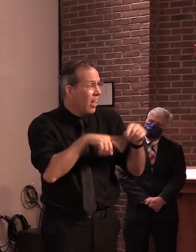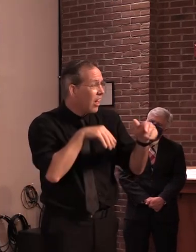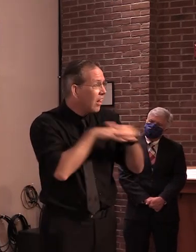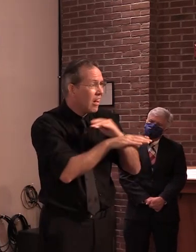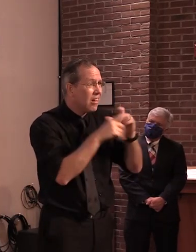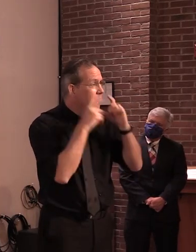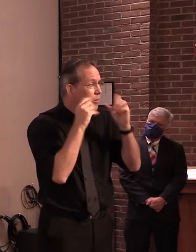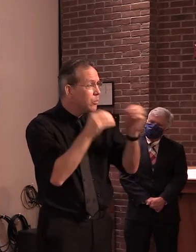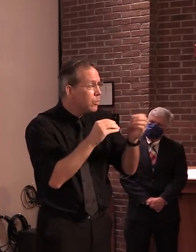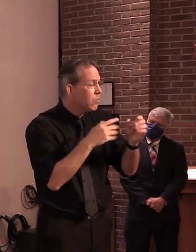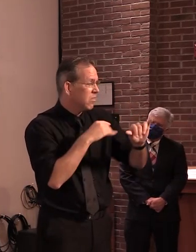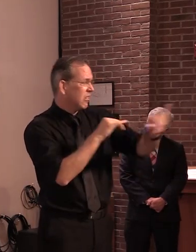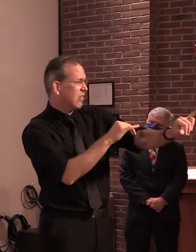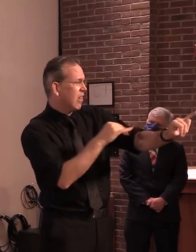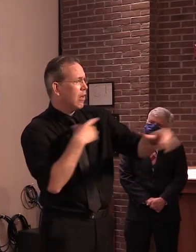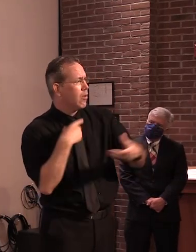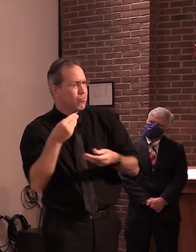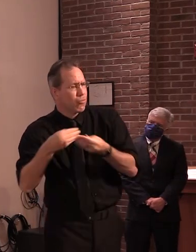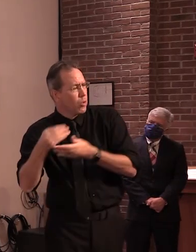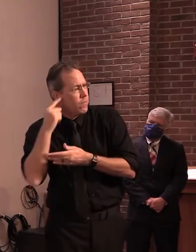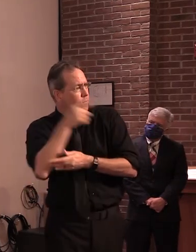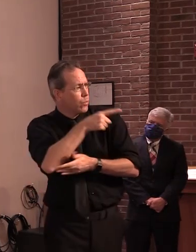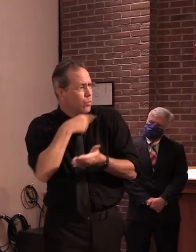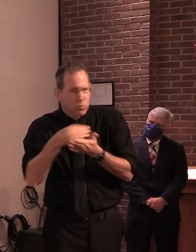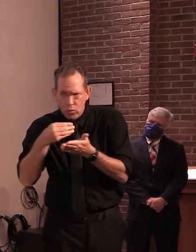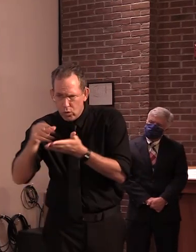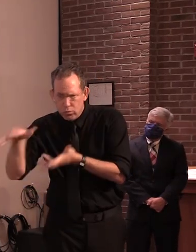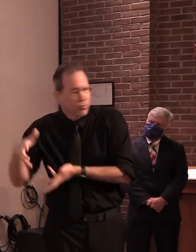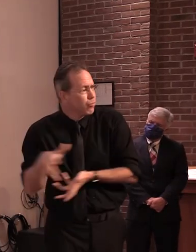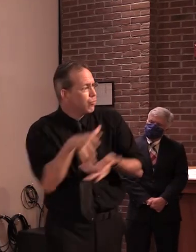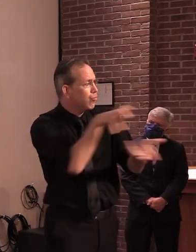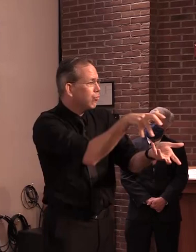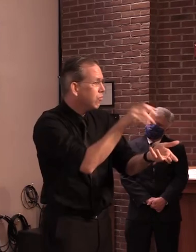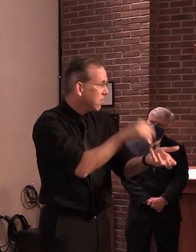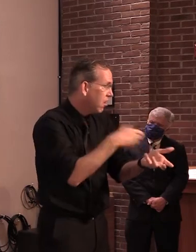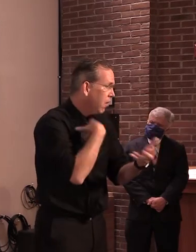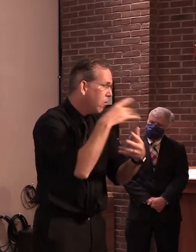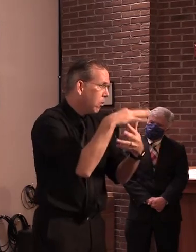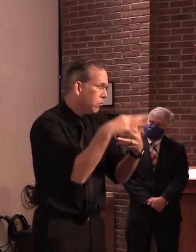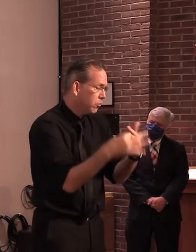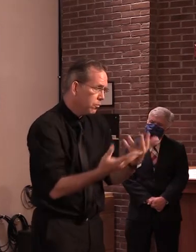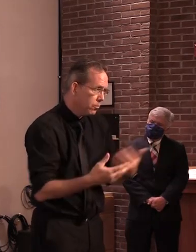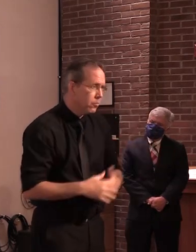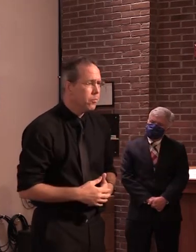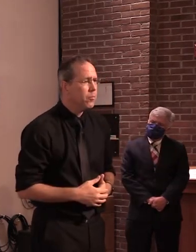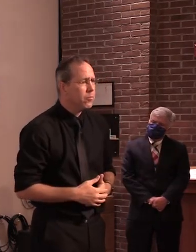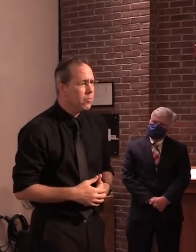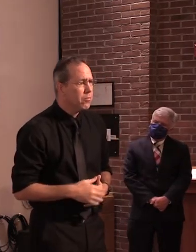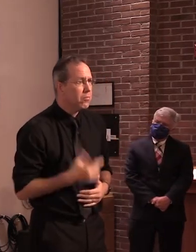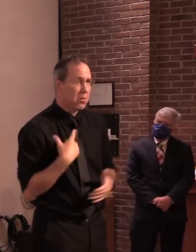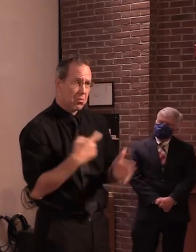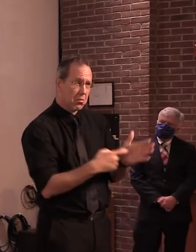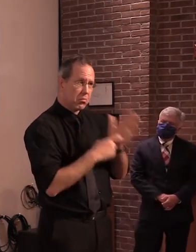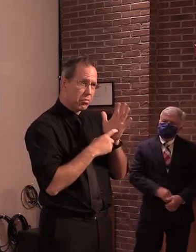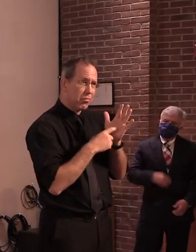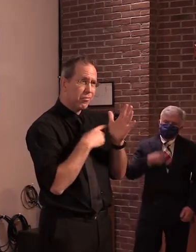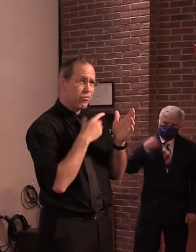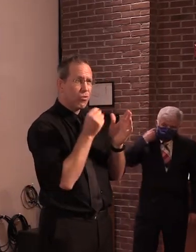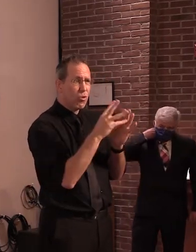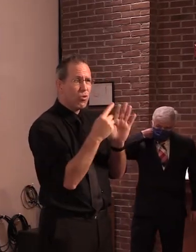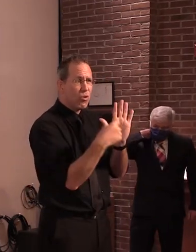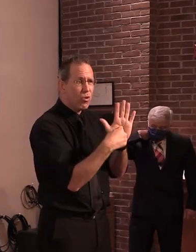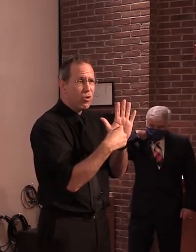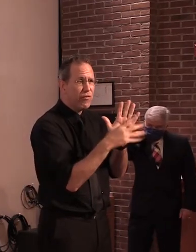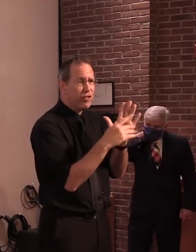But the mandate is like law. I mean, it's there, and it's mandatory that you